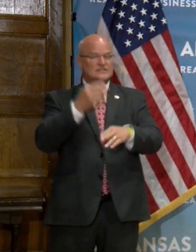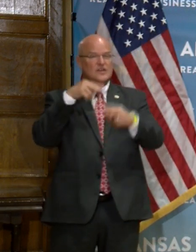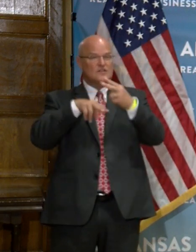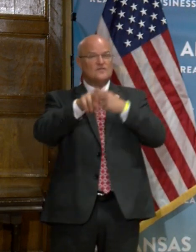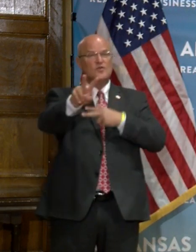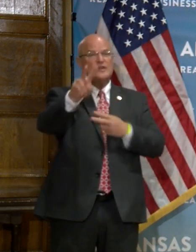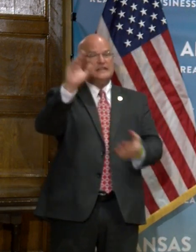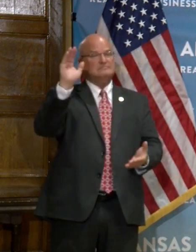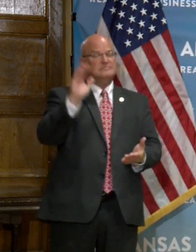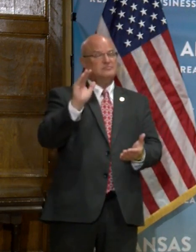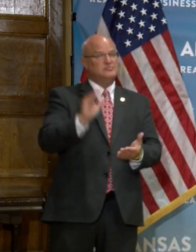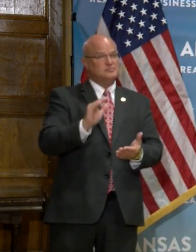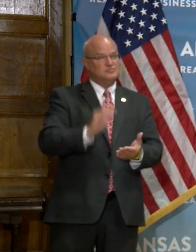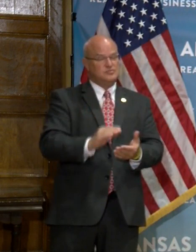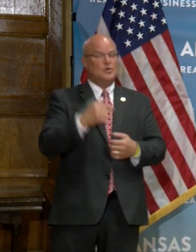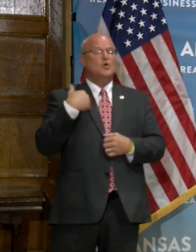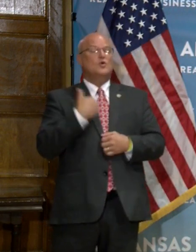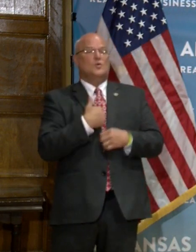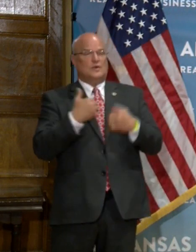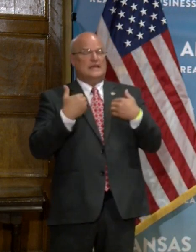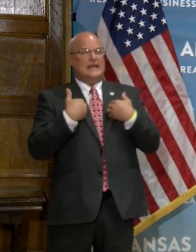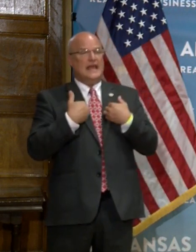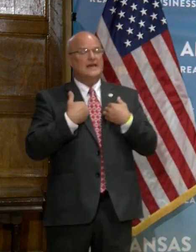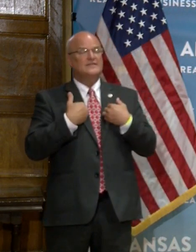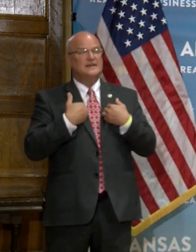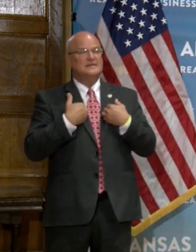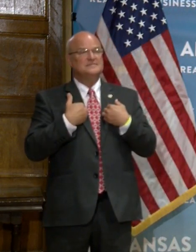forecast down. We have